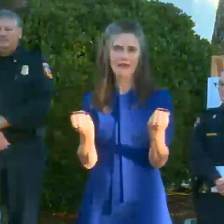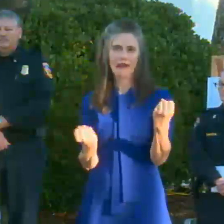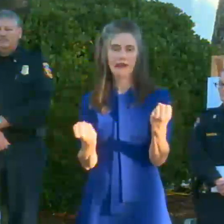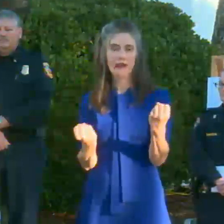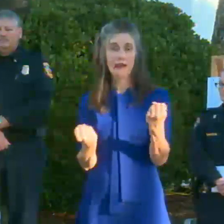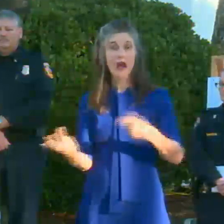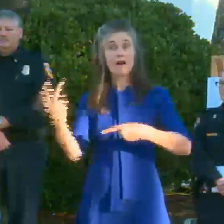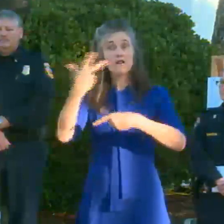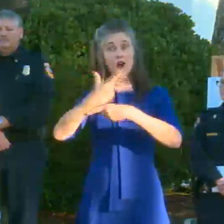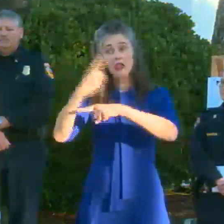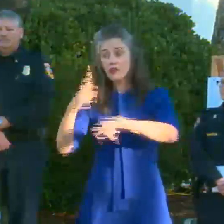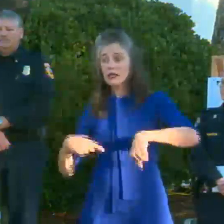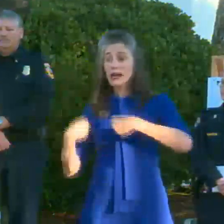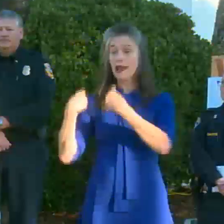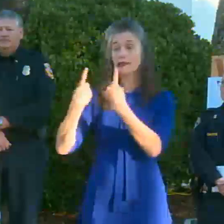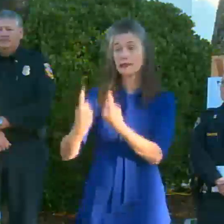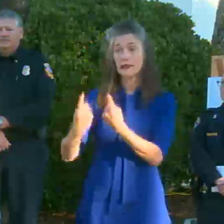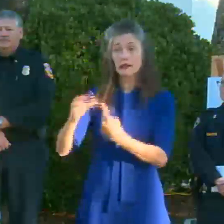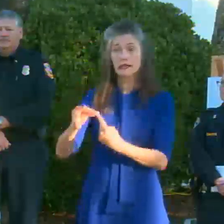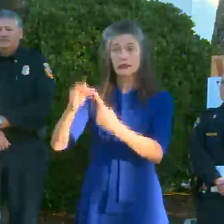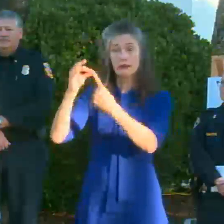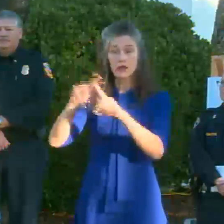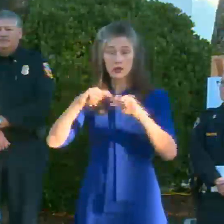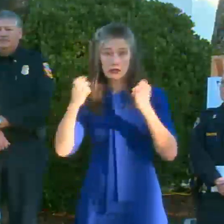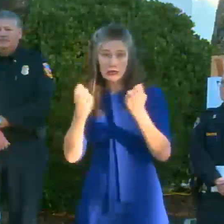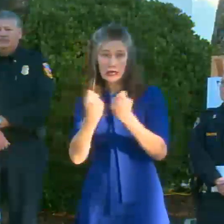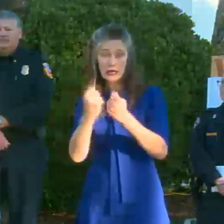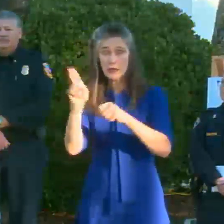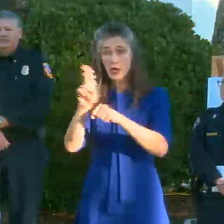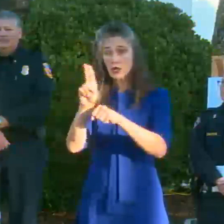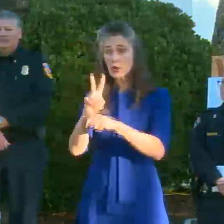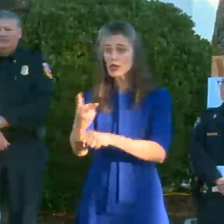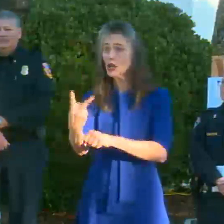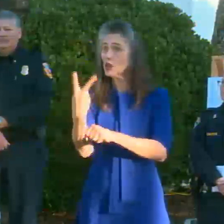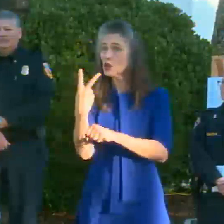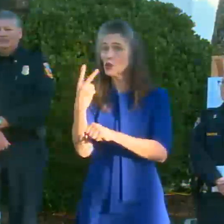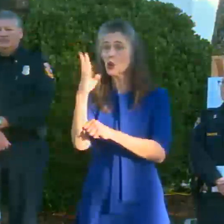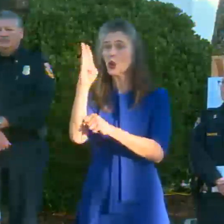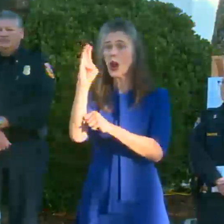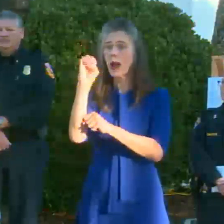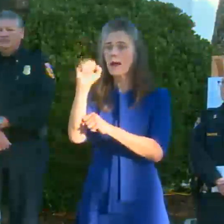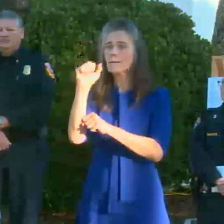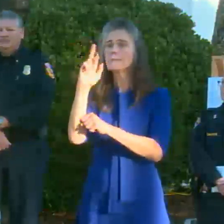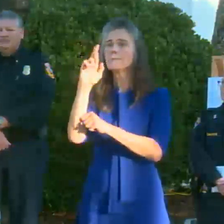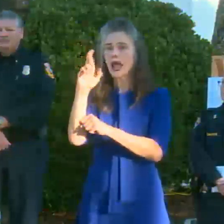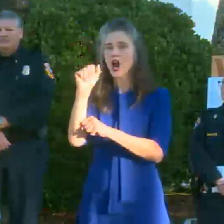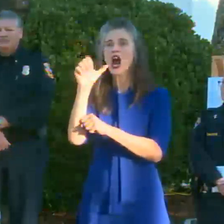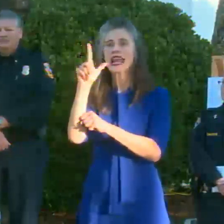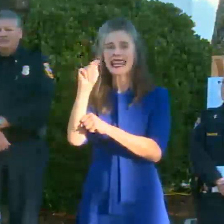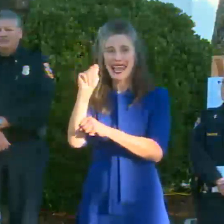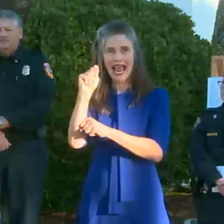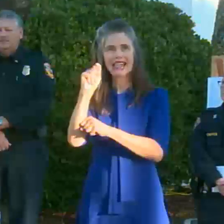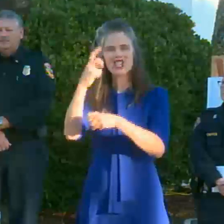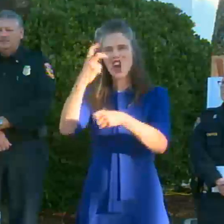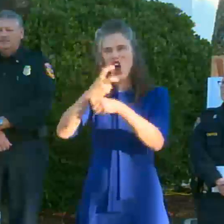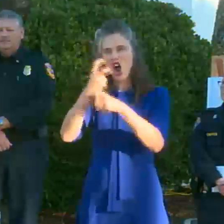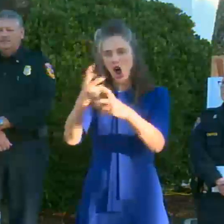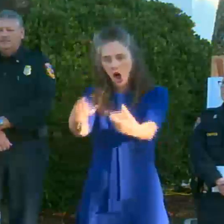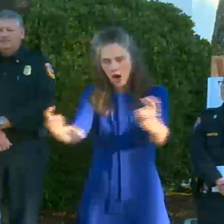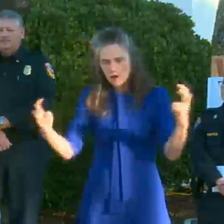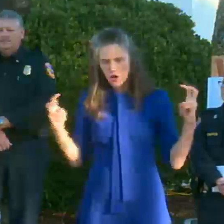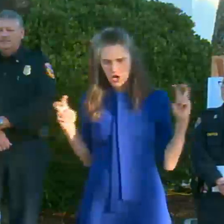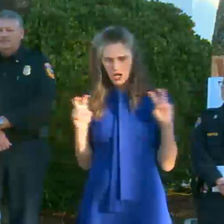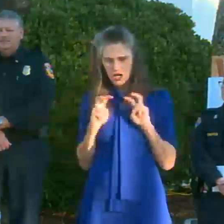3 days, our special enforcement team, using our 2 Bearcat armored vehicles, has been going into areas where people are